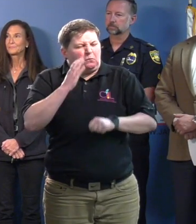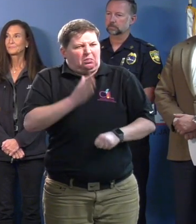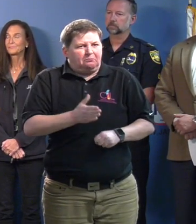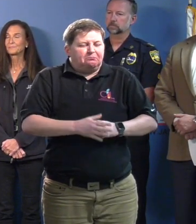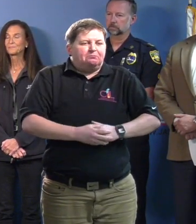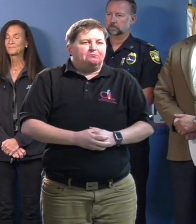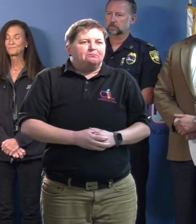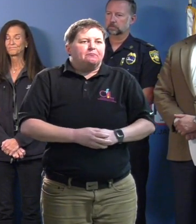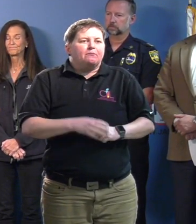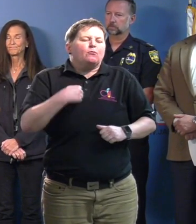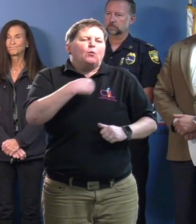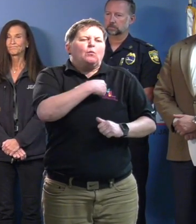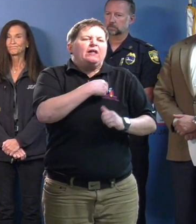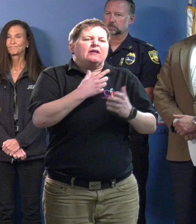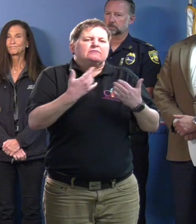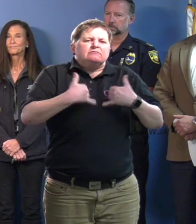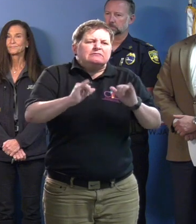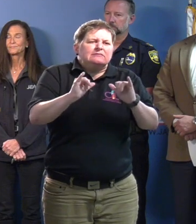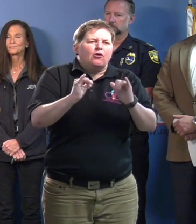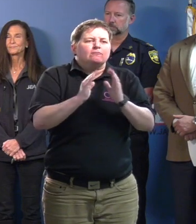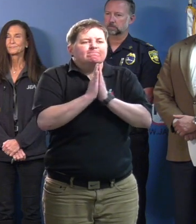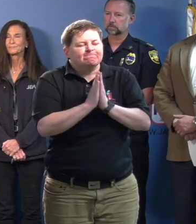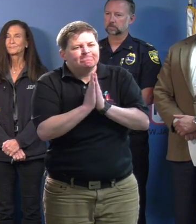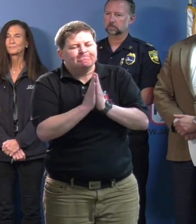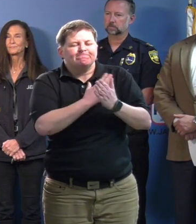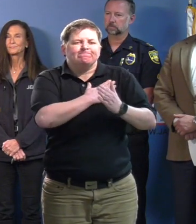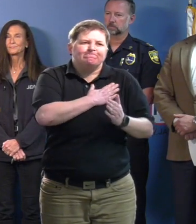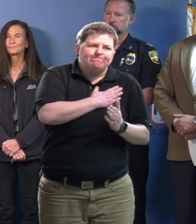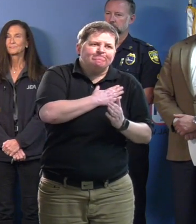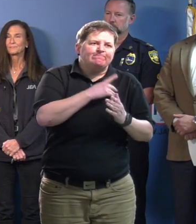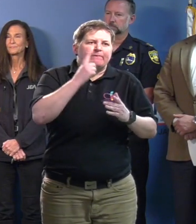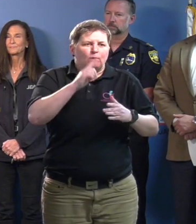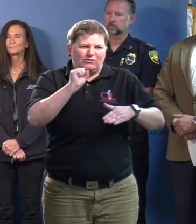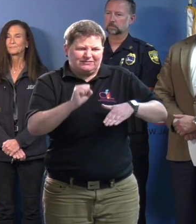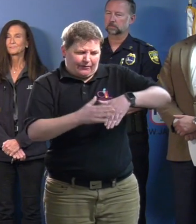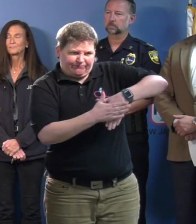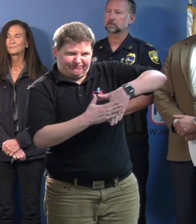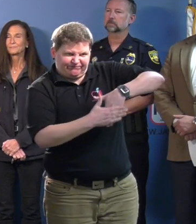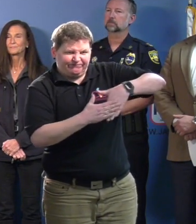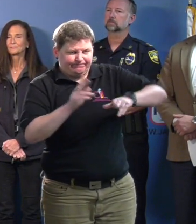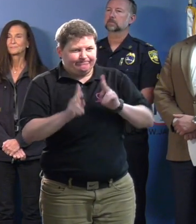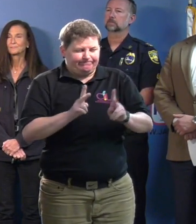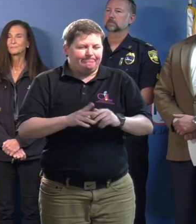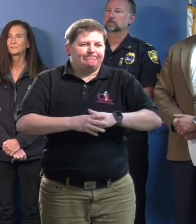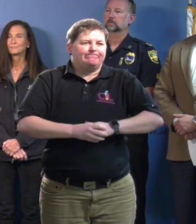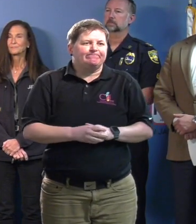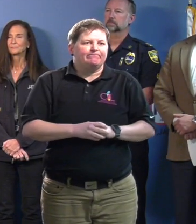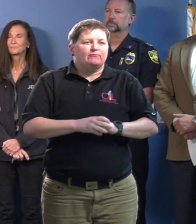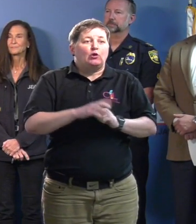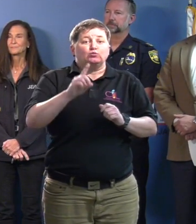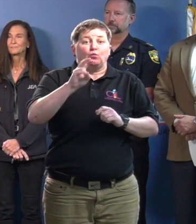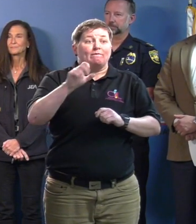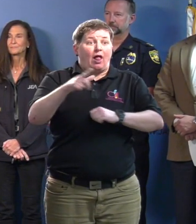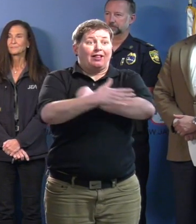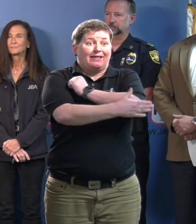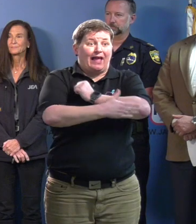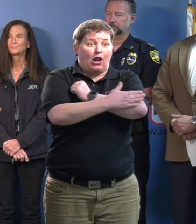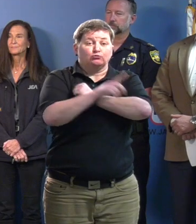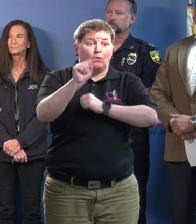neighbors to the south in our prayers. Duval County's tropical storm warning, tropical surge